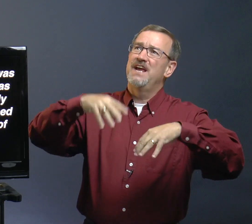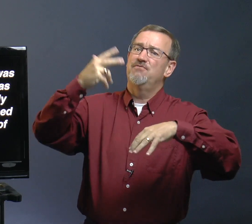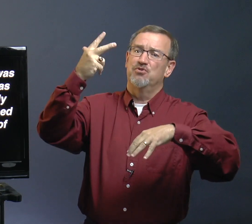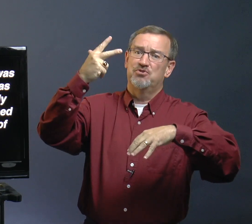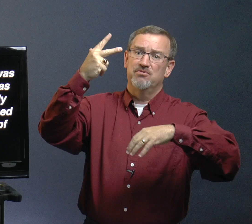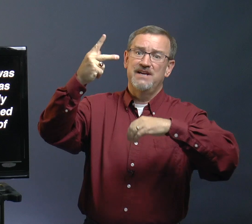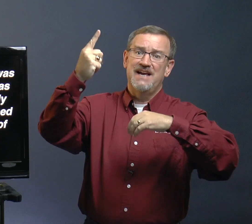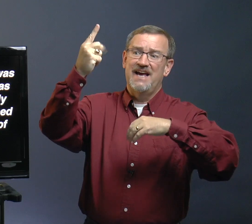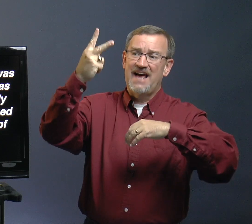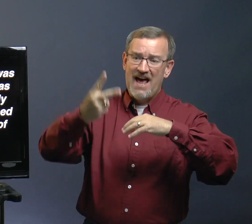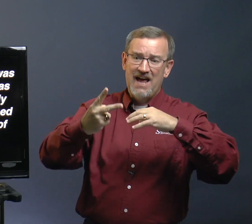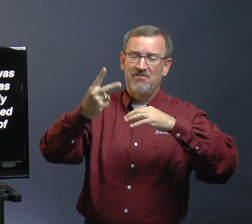for